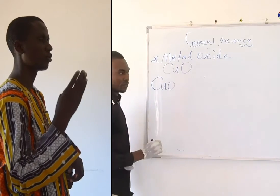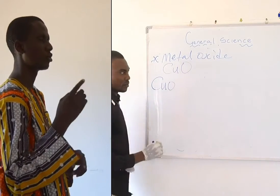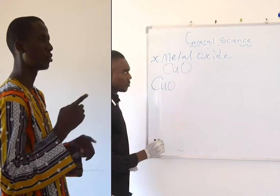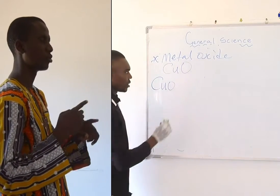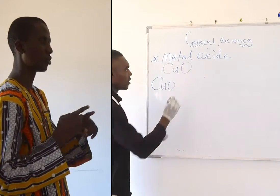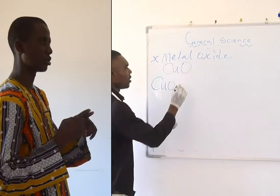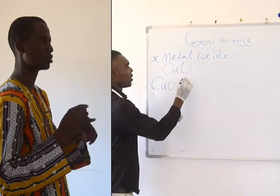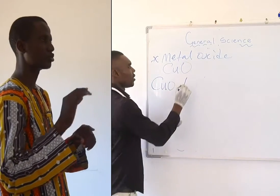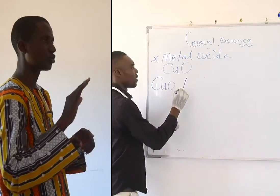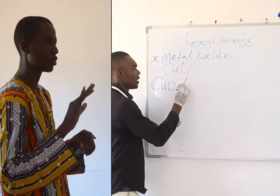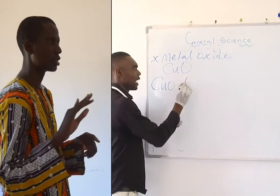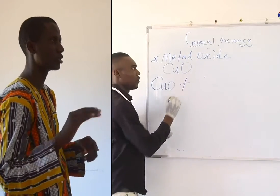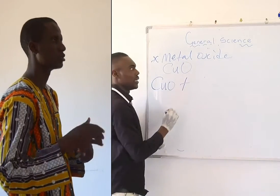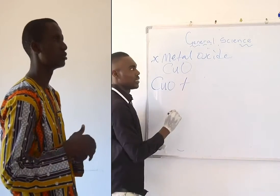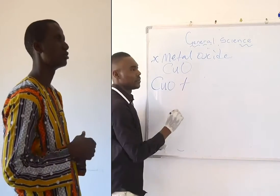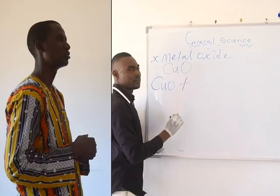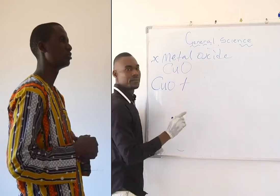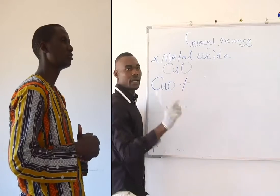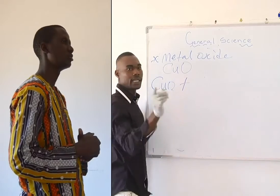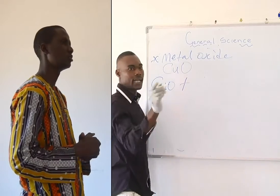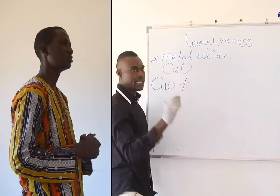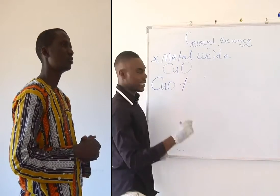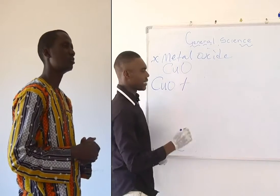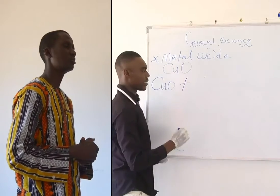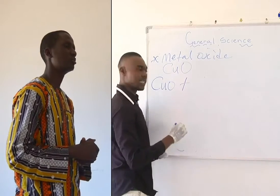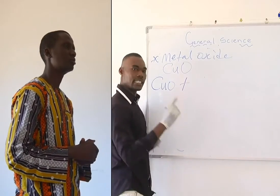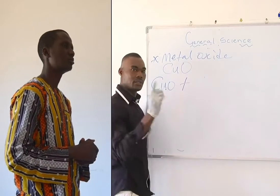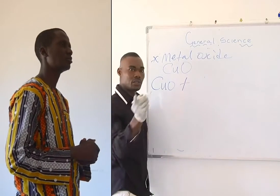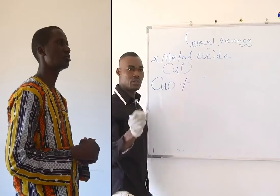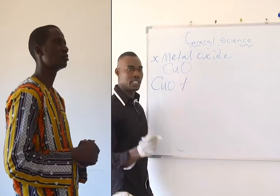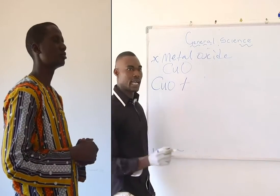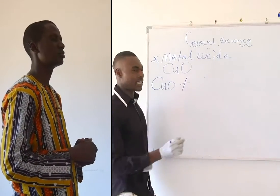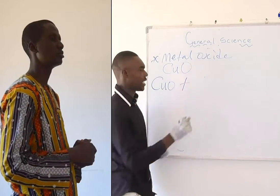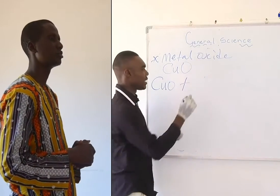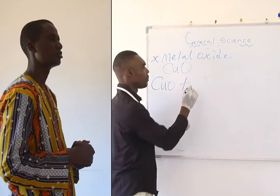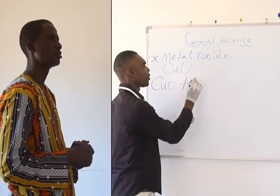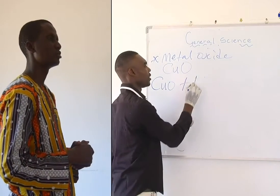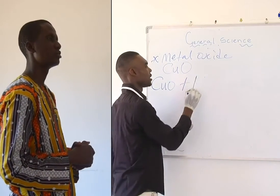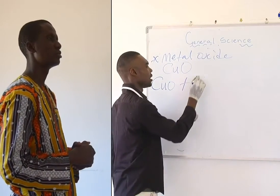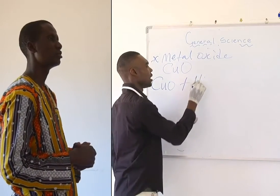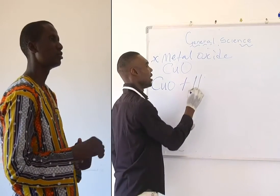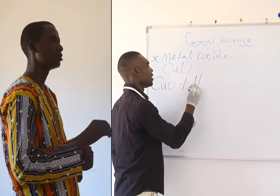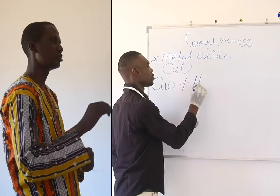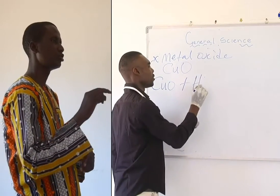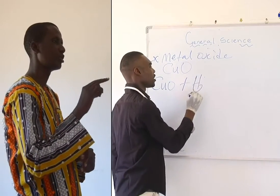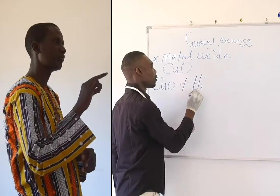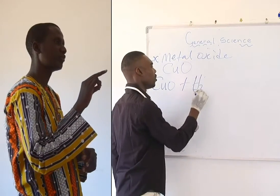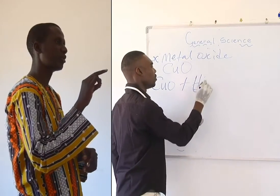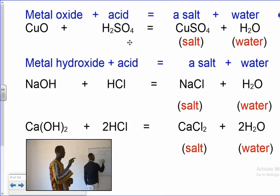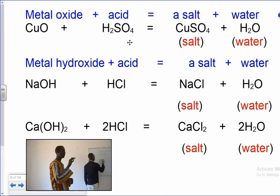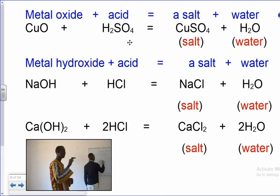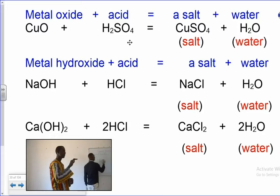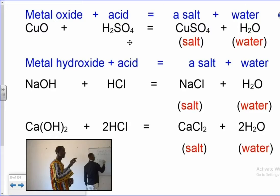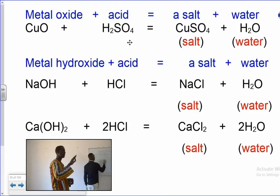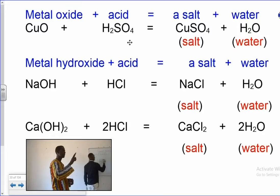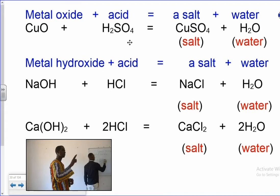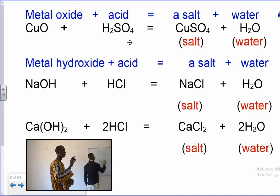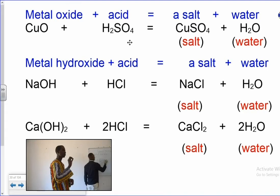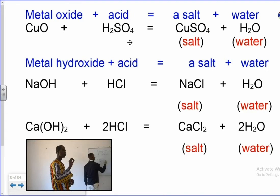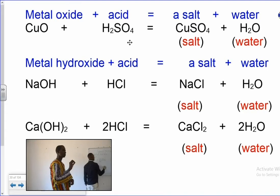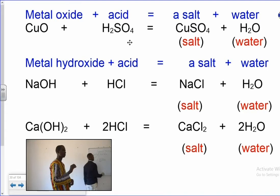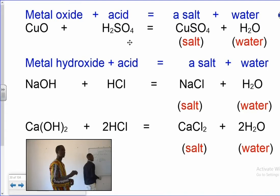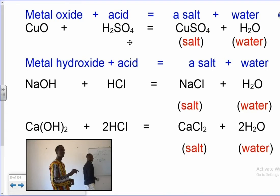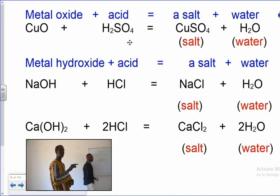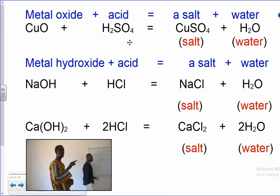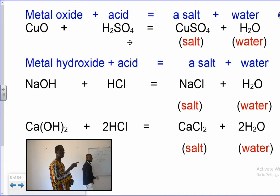CuO. React with an acid. The acid we use there as an example is H2SO4,